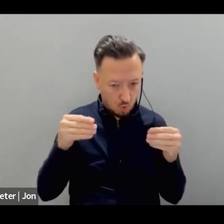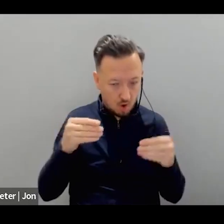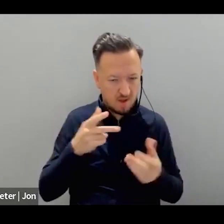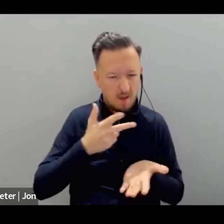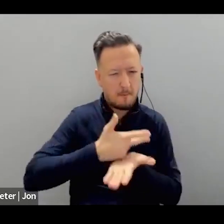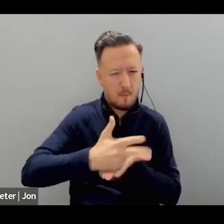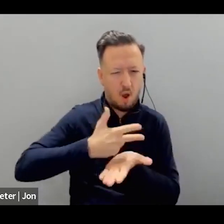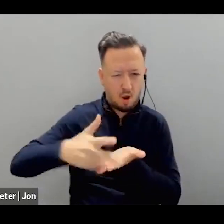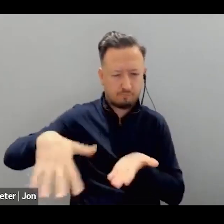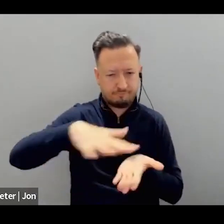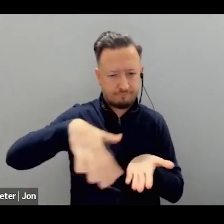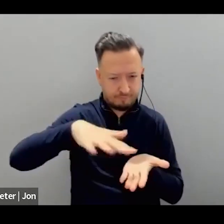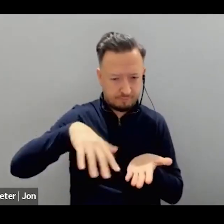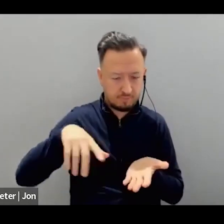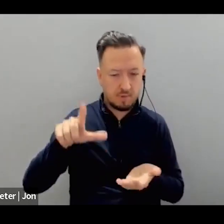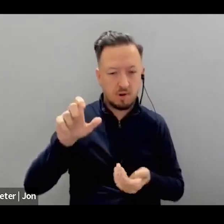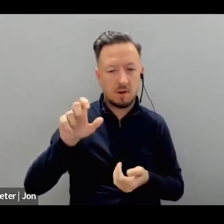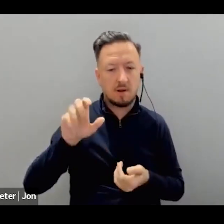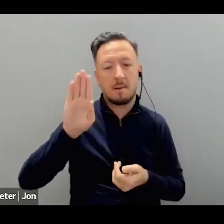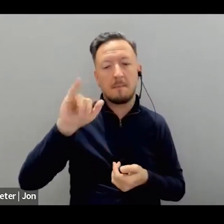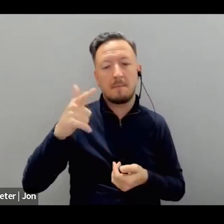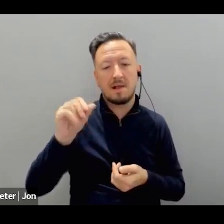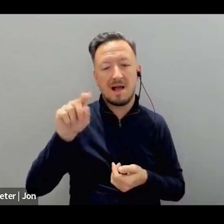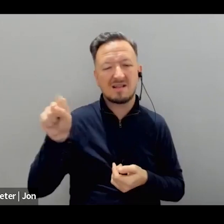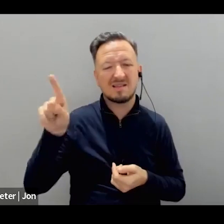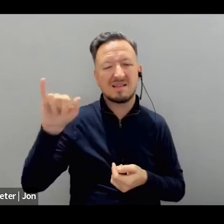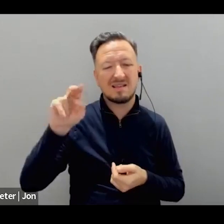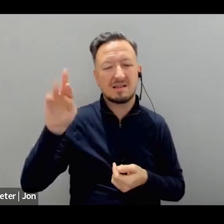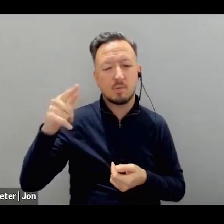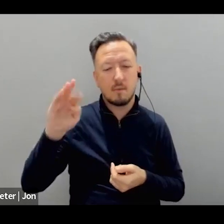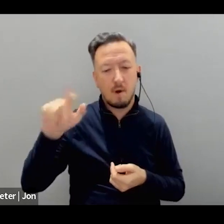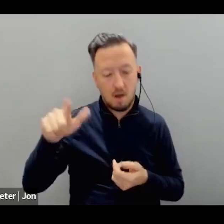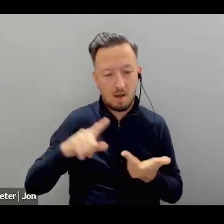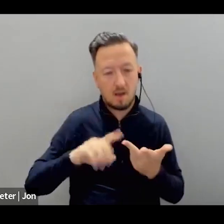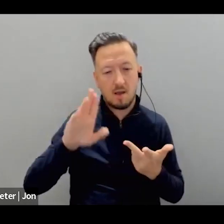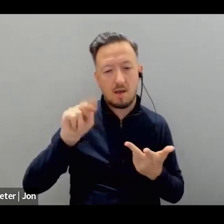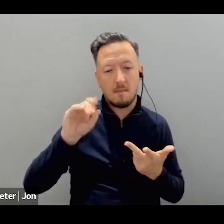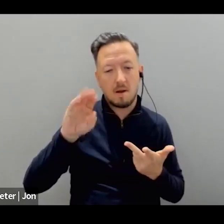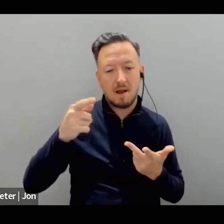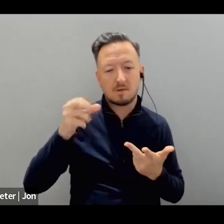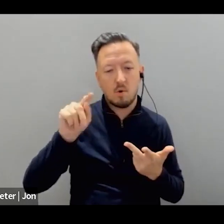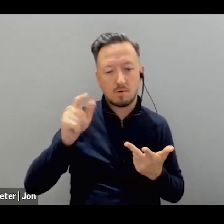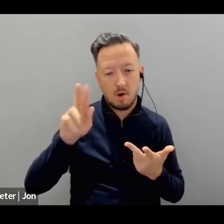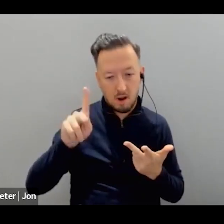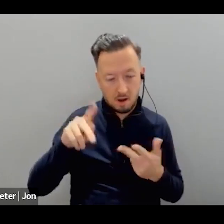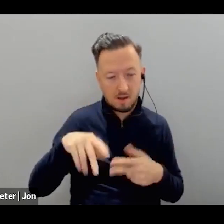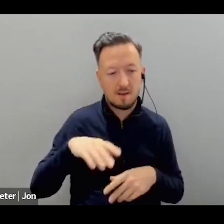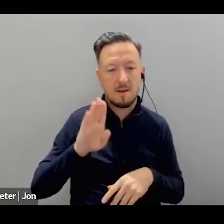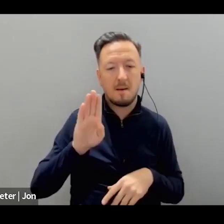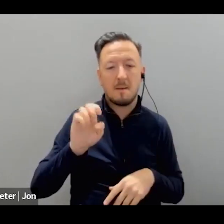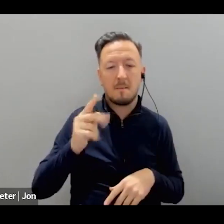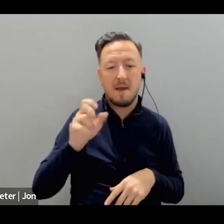lot on Merriman Avenue, Big Lots, Innsbrook Mall, Buncombe County Sports Park, Bethel United